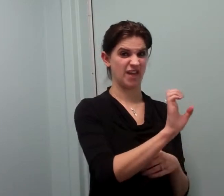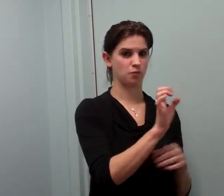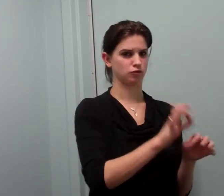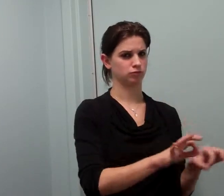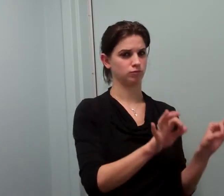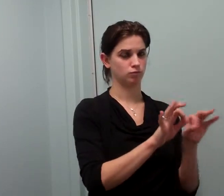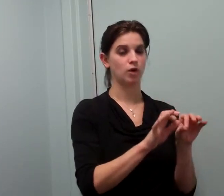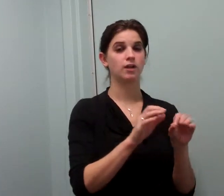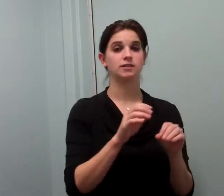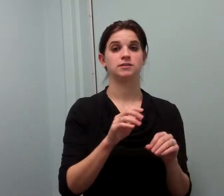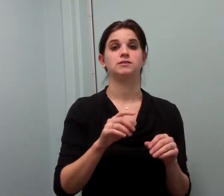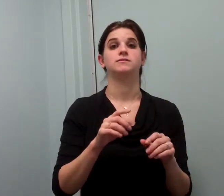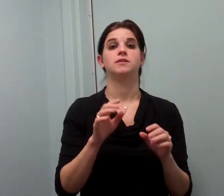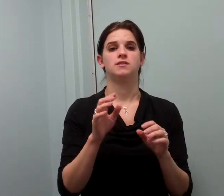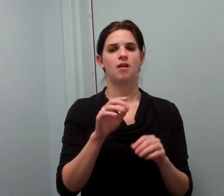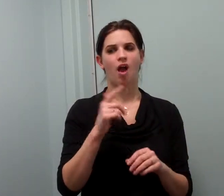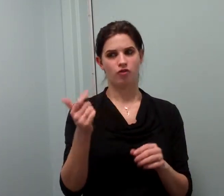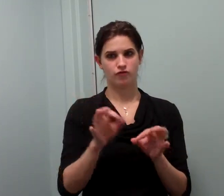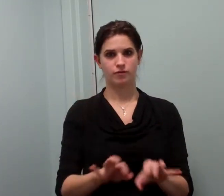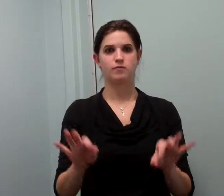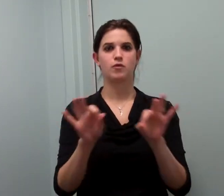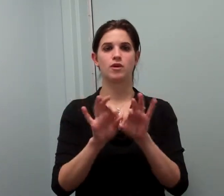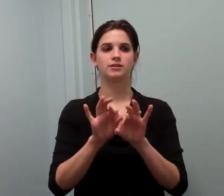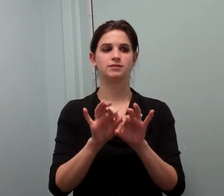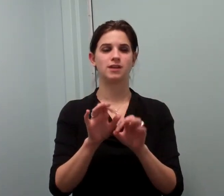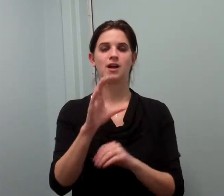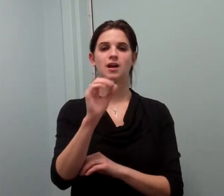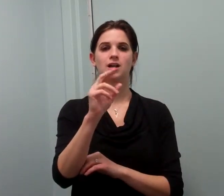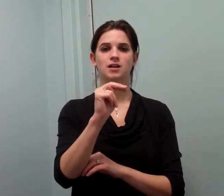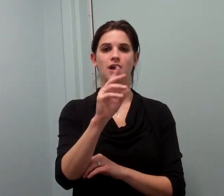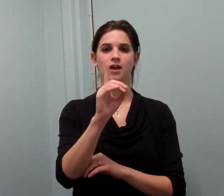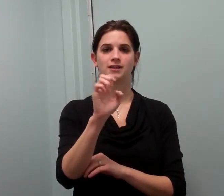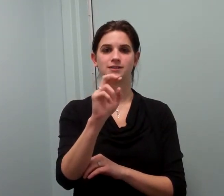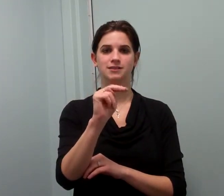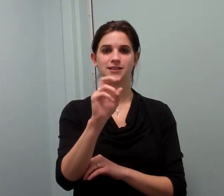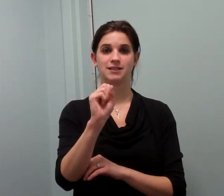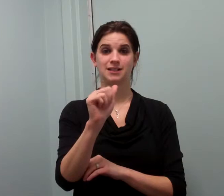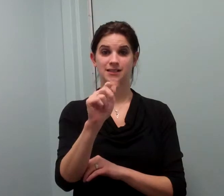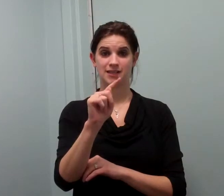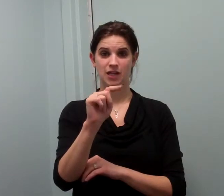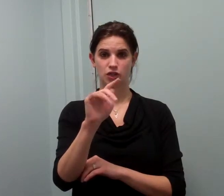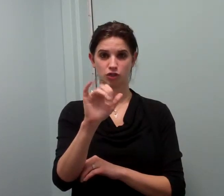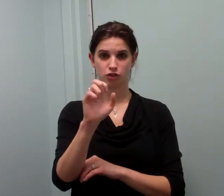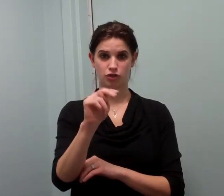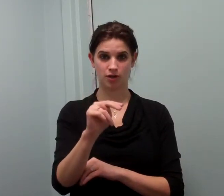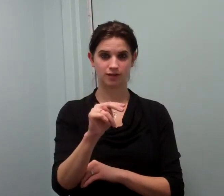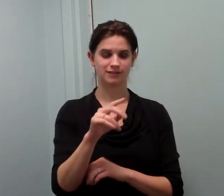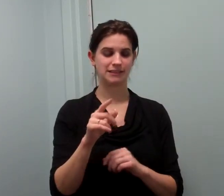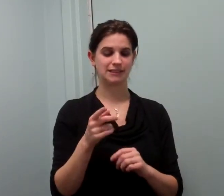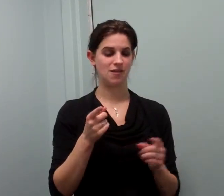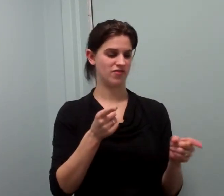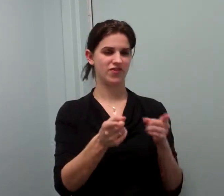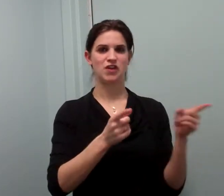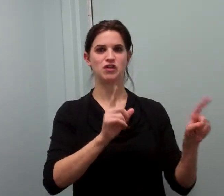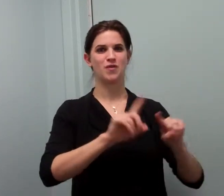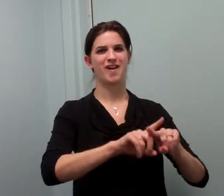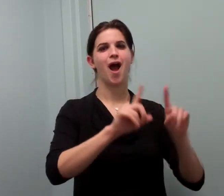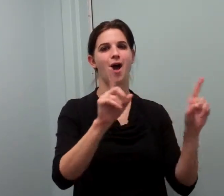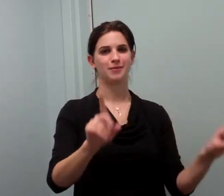condensation. Basically, you can say that these two are opposites. You take evaporation, you take water in the liquid form,